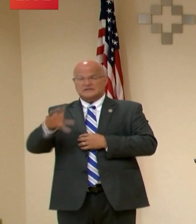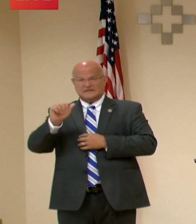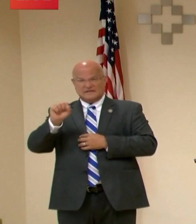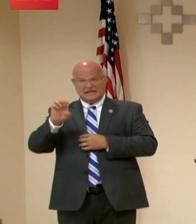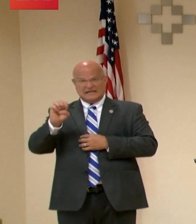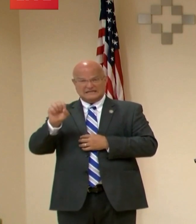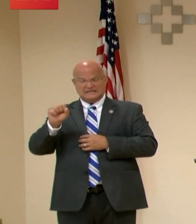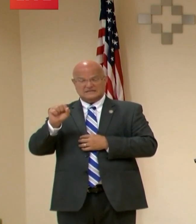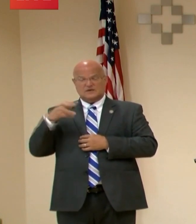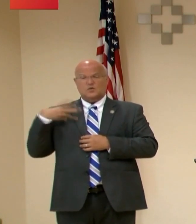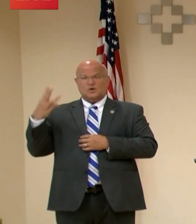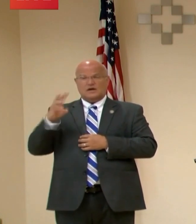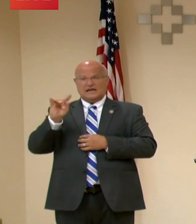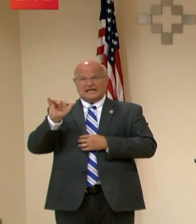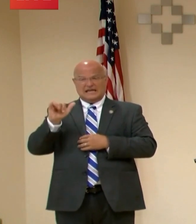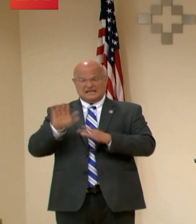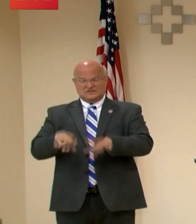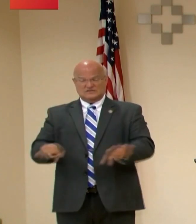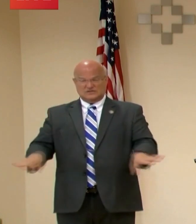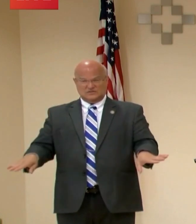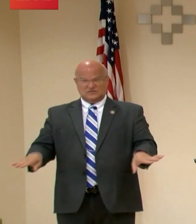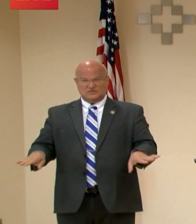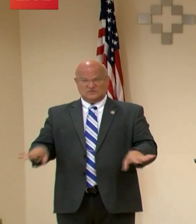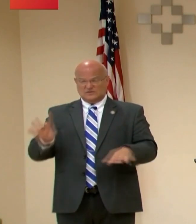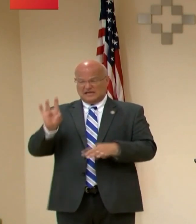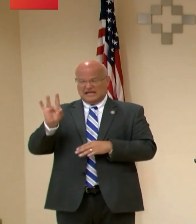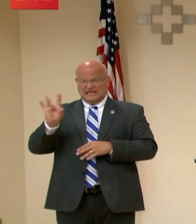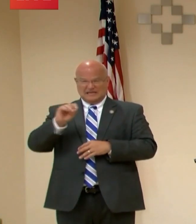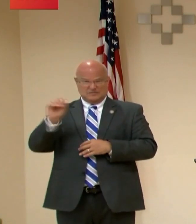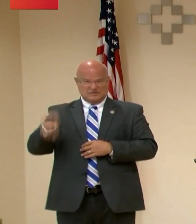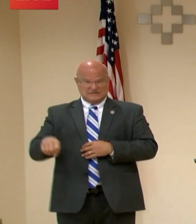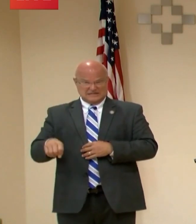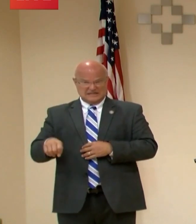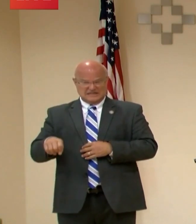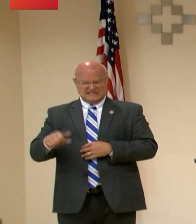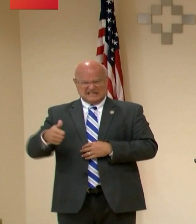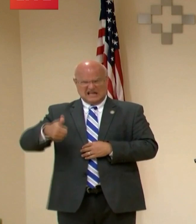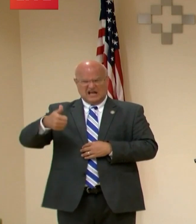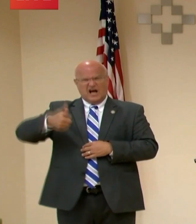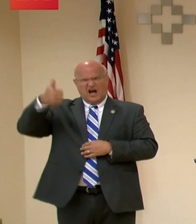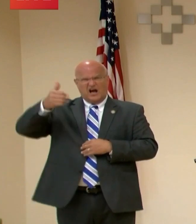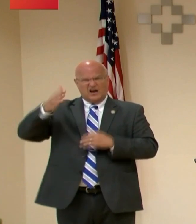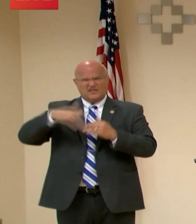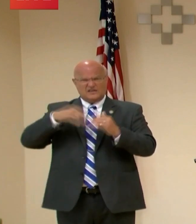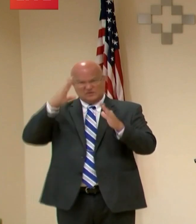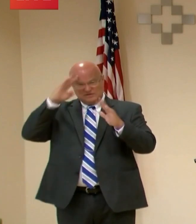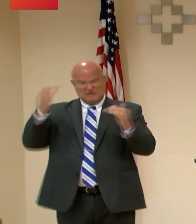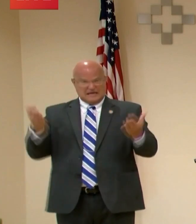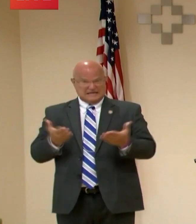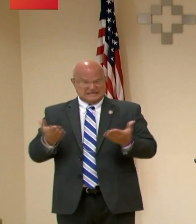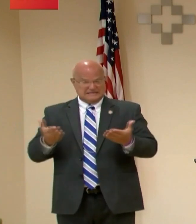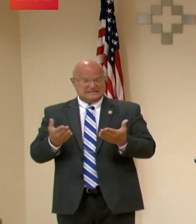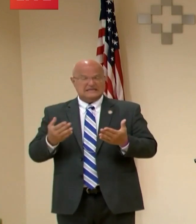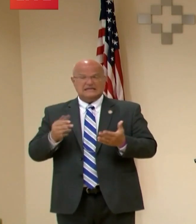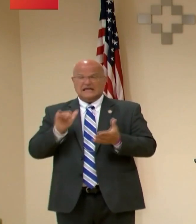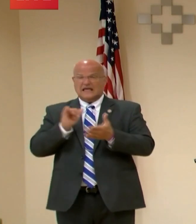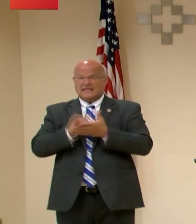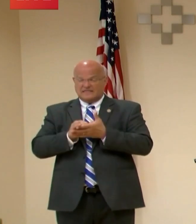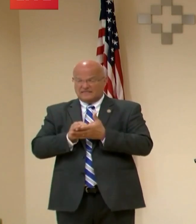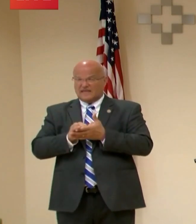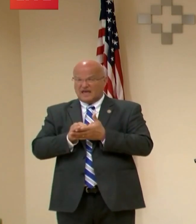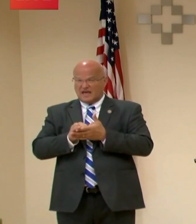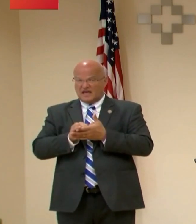in Washington County that were children was about 18%, a little higher than what we would expect to see. Does that,